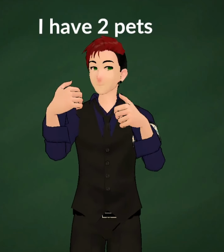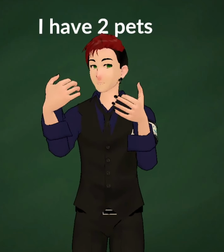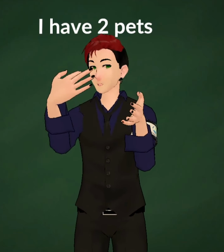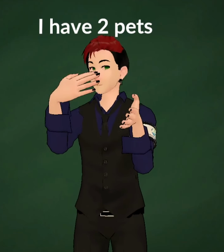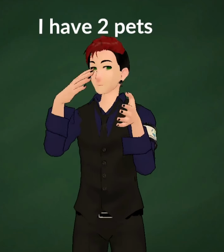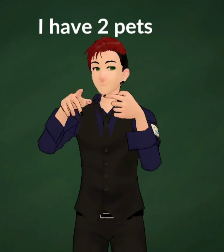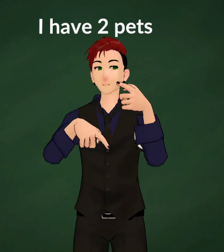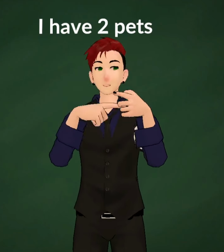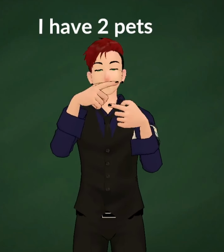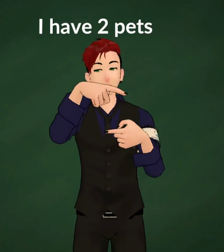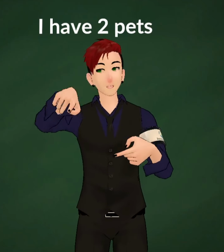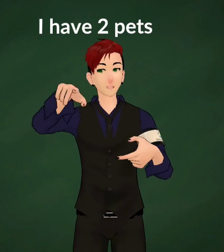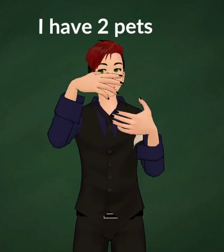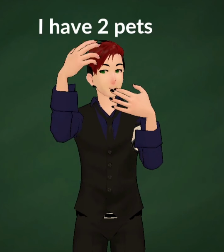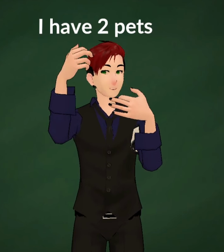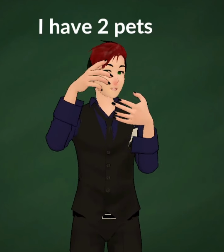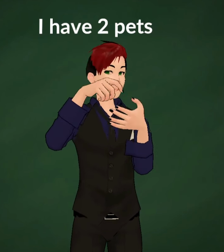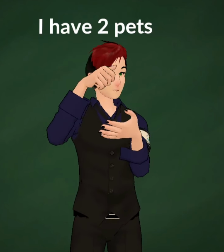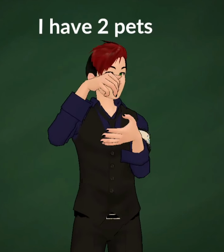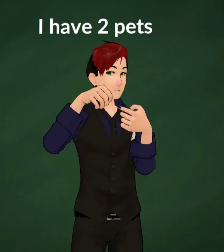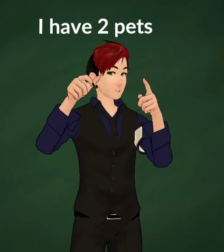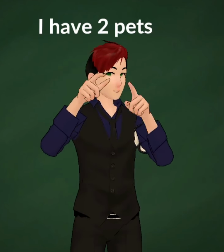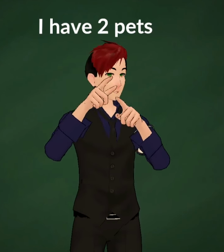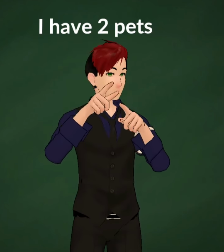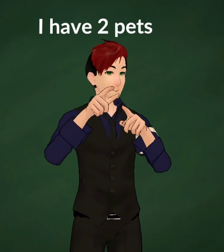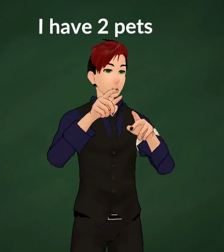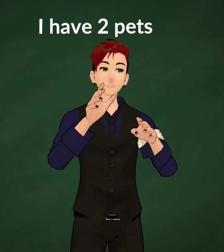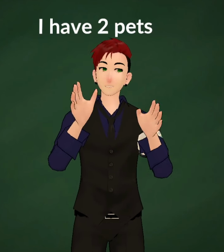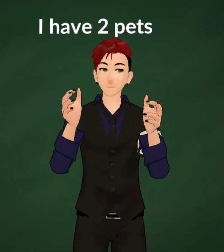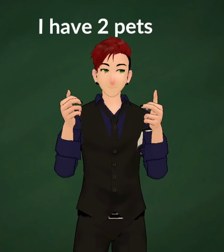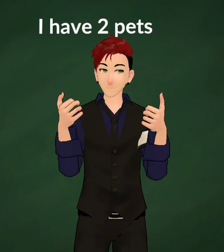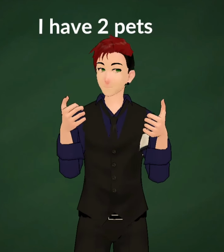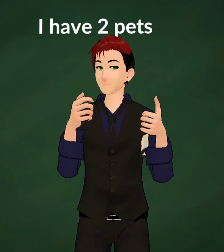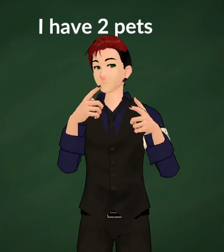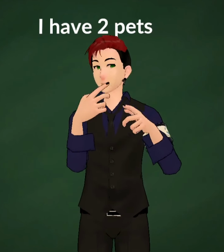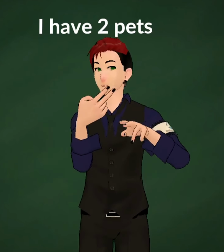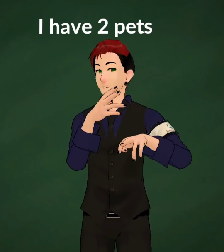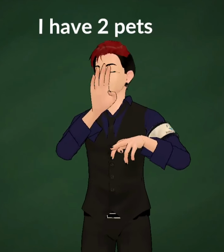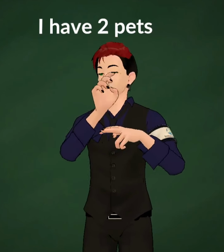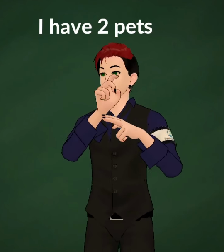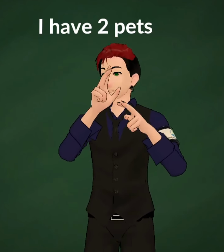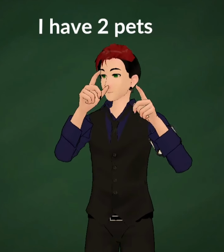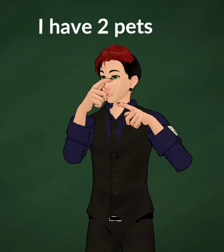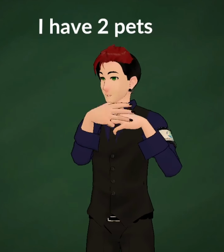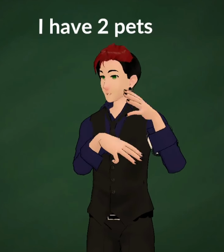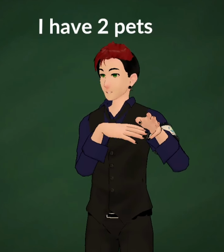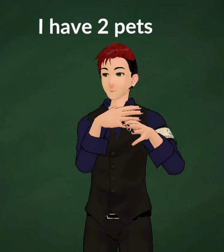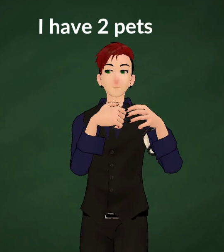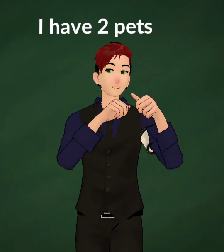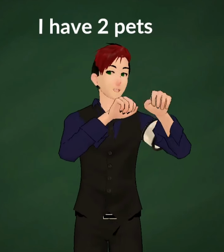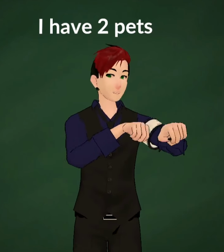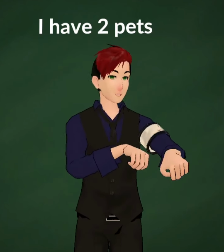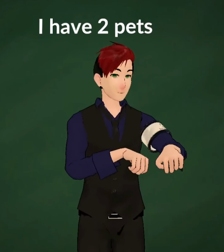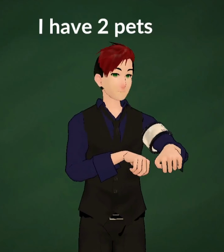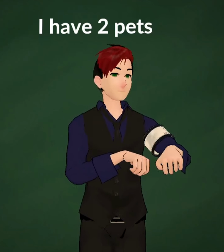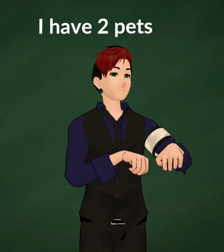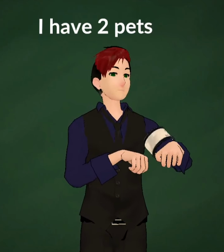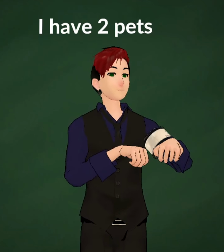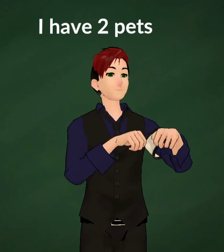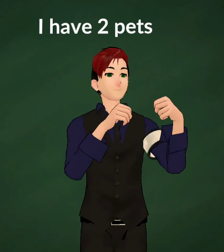So whenever you guys are out there learning your words, especially when you're using Bob's World, which I love,